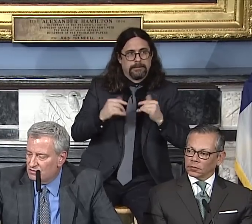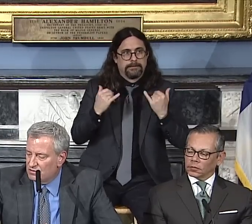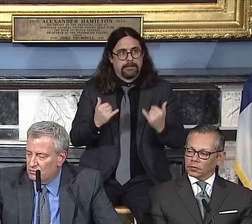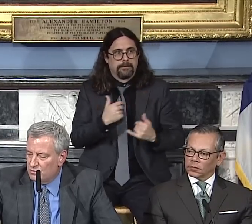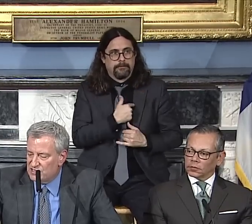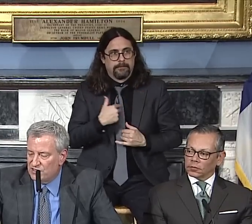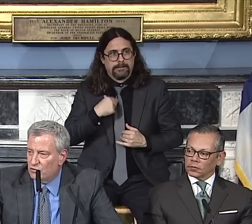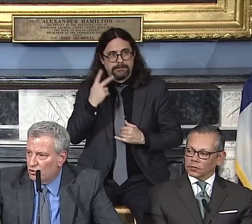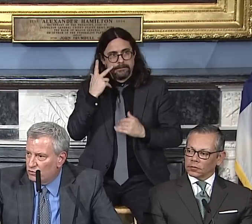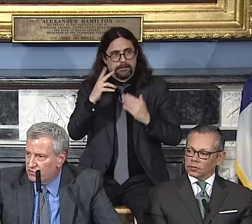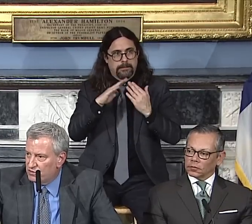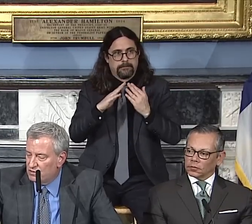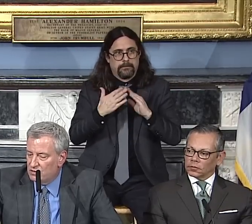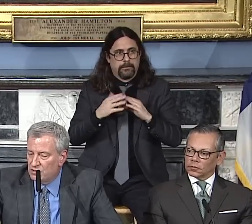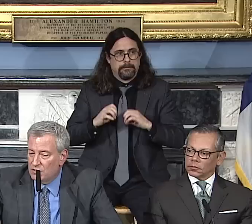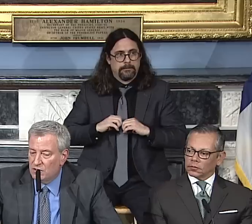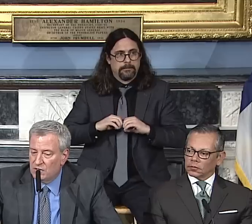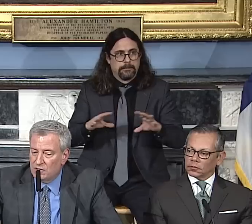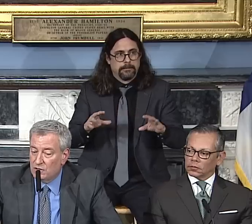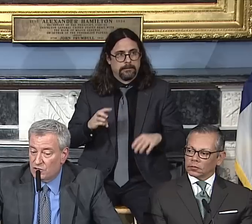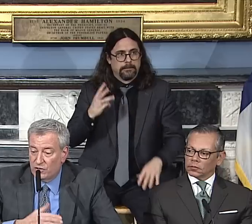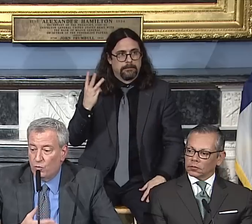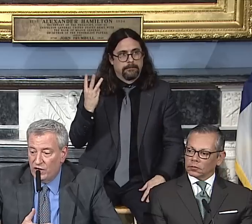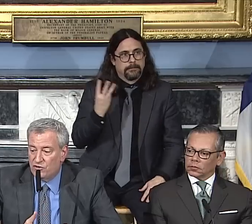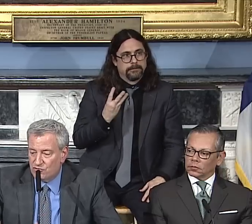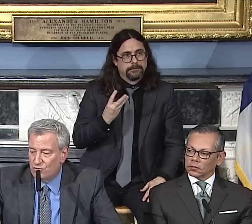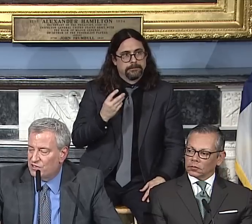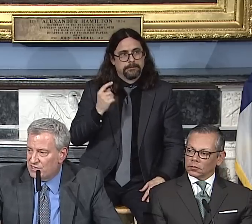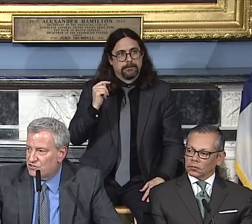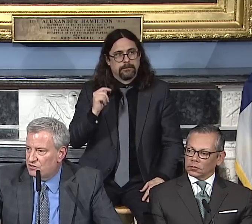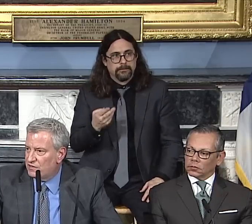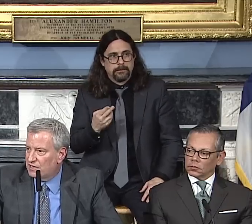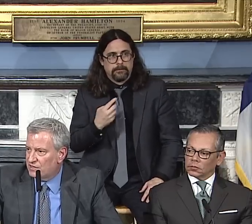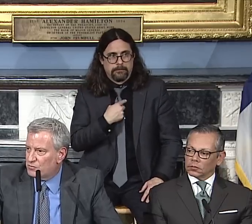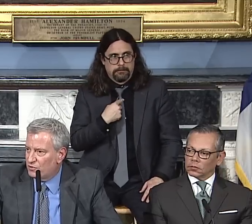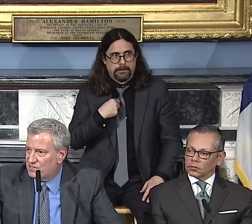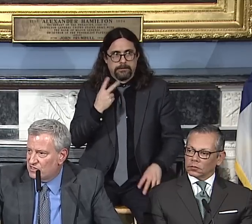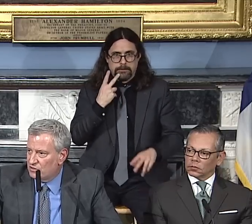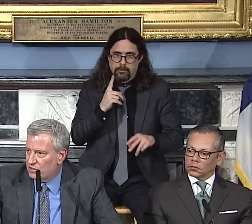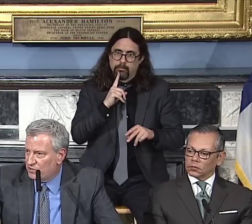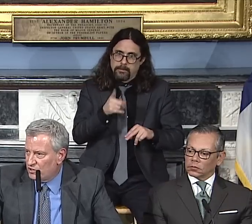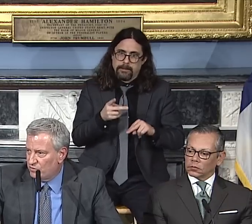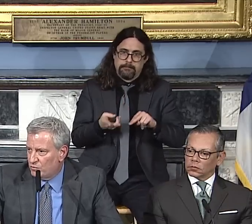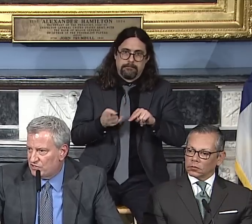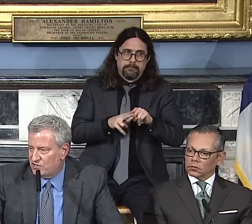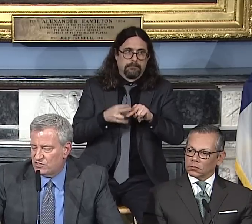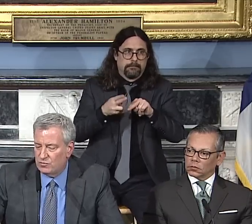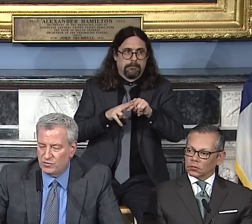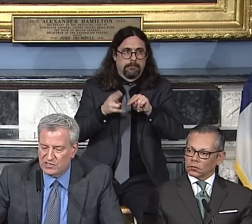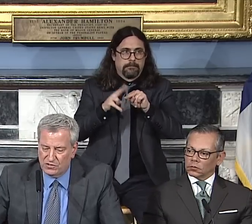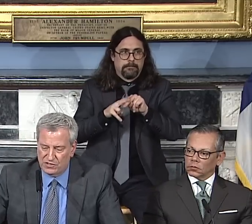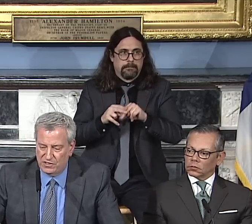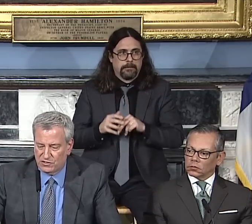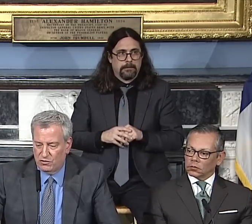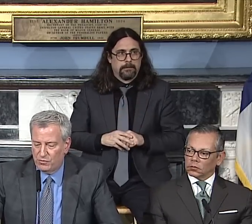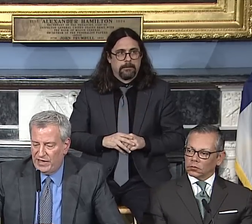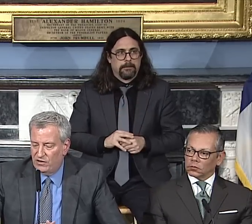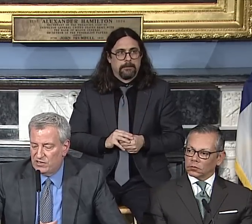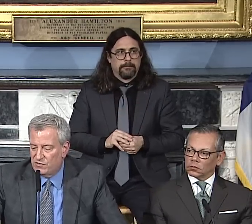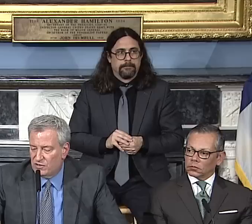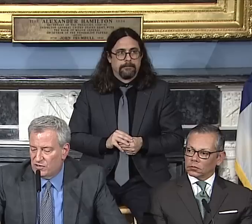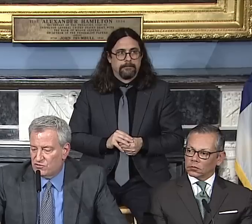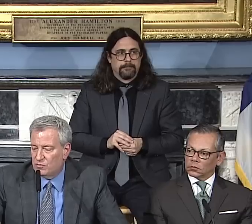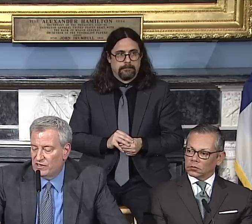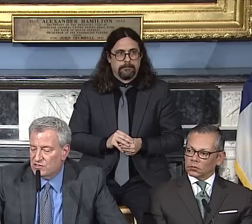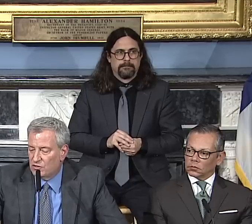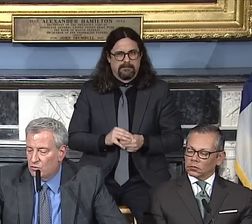establish. We see the growth. There's only the one true cluster, I think, at this point still that we know of in Westchester, but we still see this growth pattern.